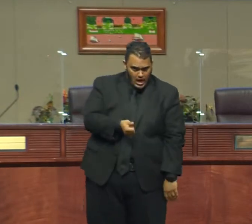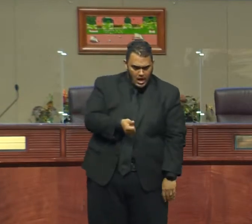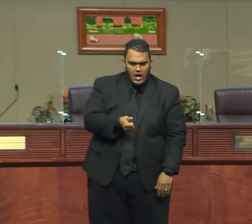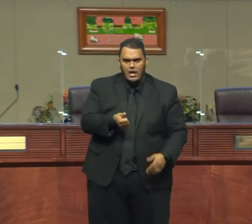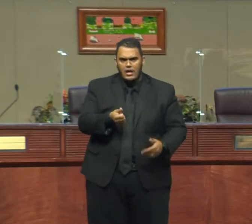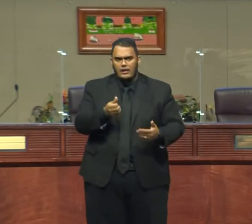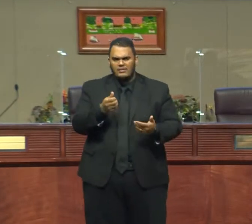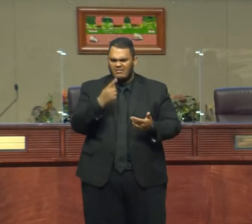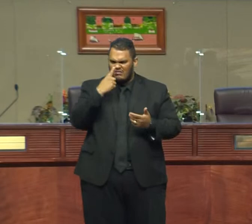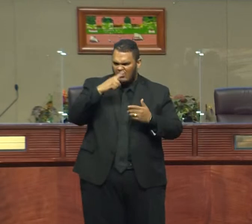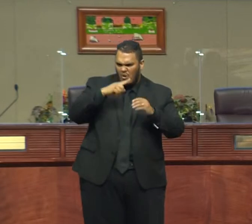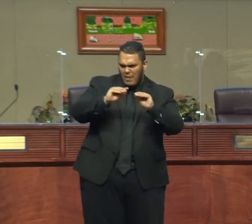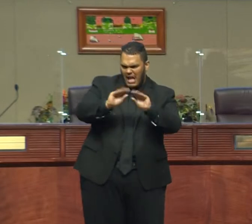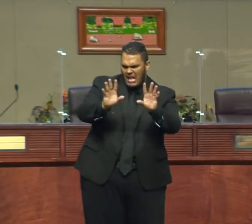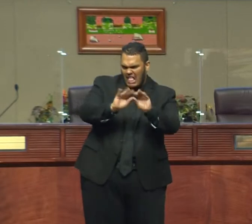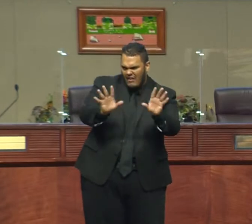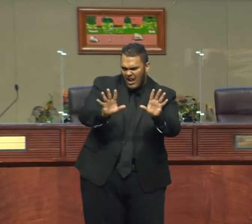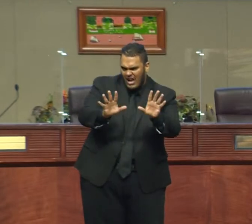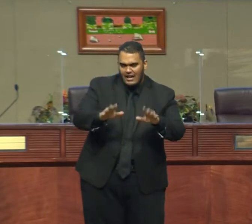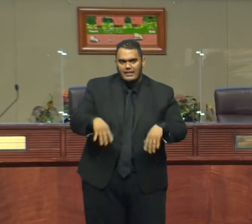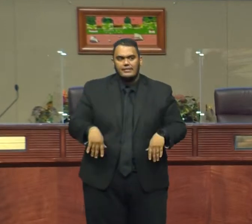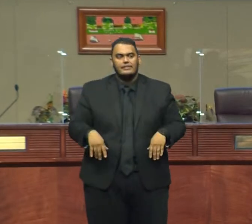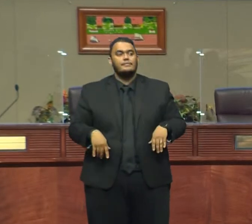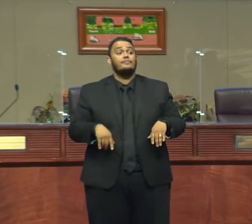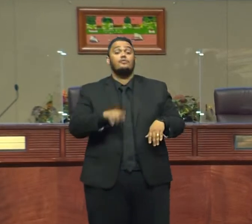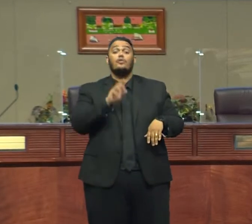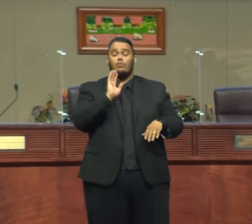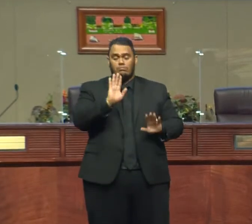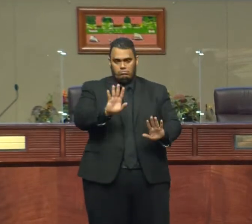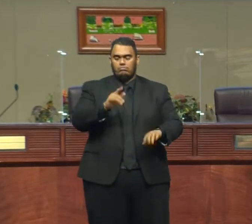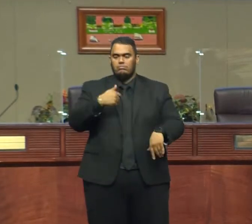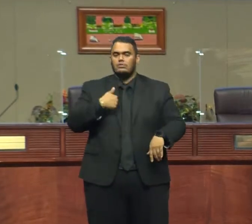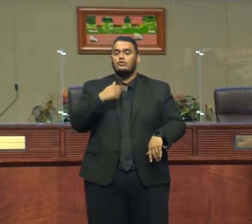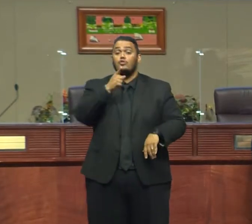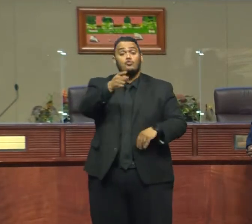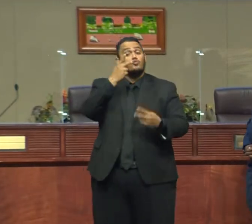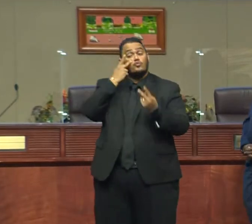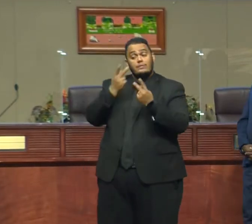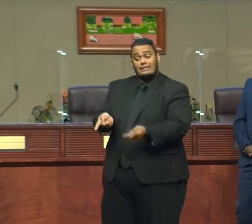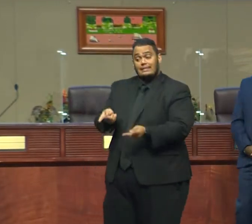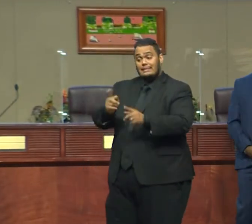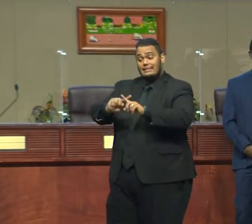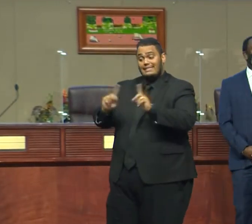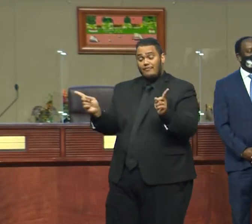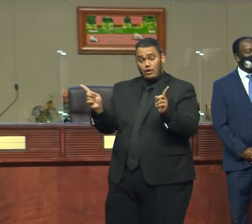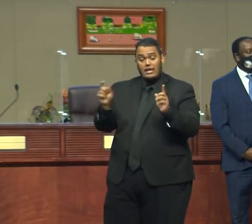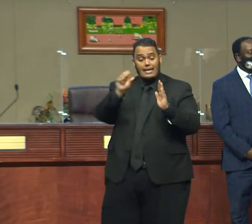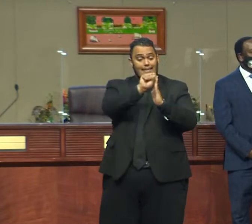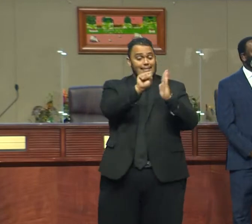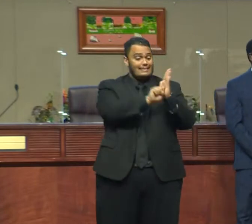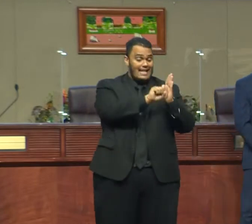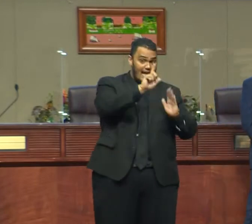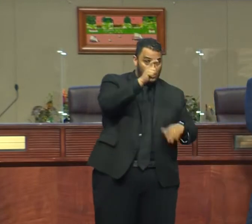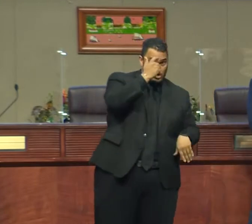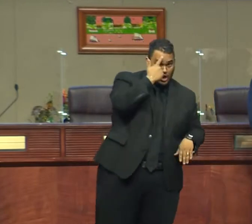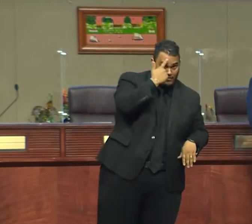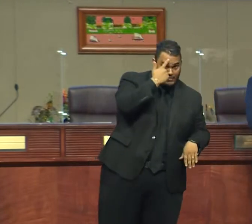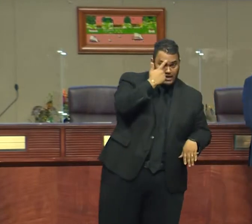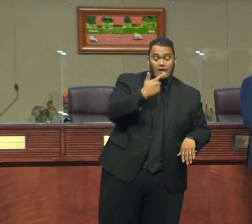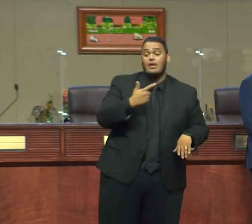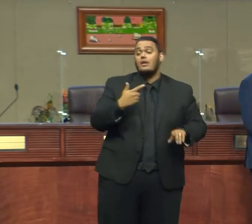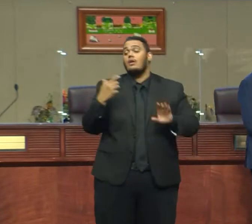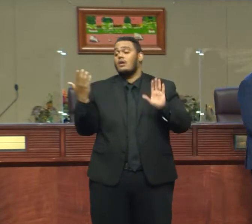So you have seen some difference between what the state has in place and Walmart. because the Walmart is a